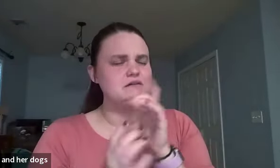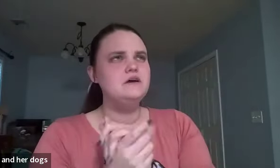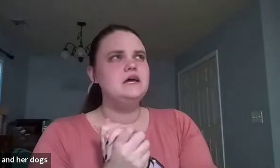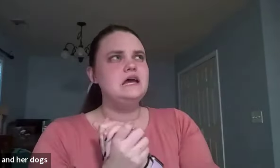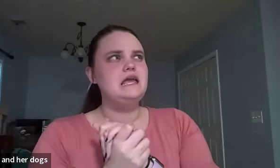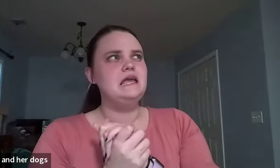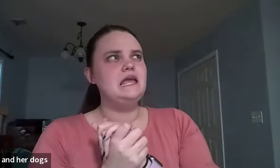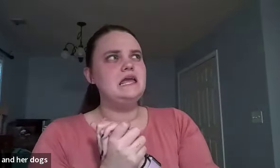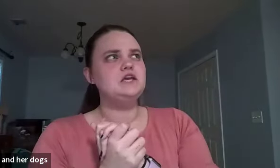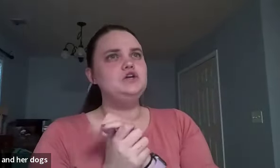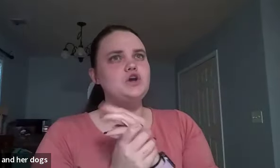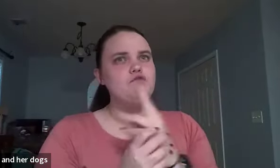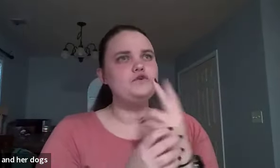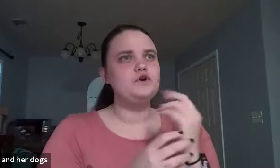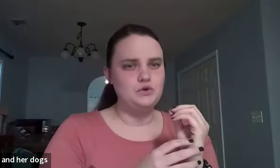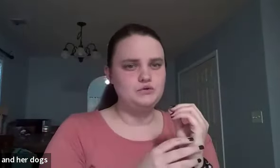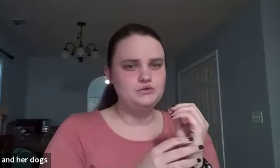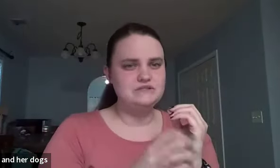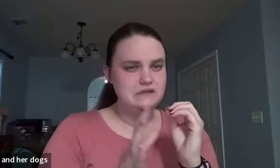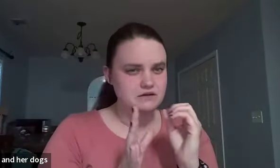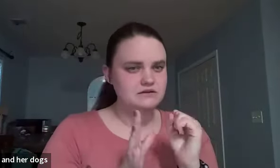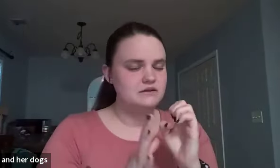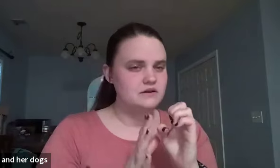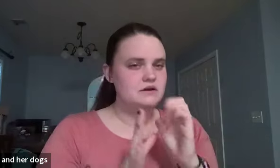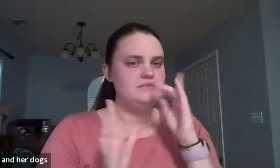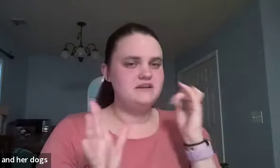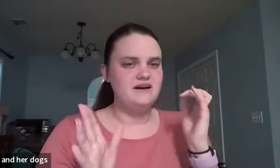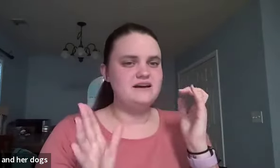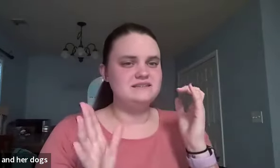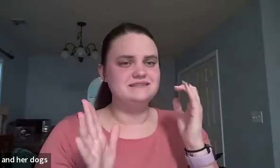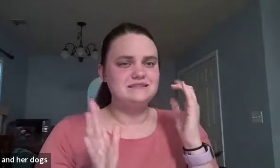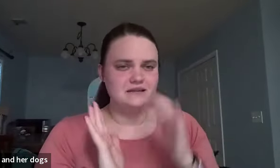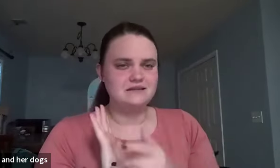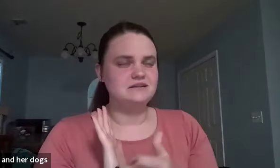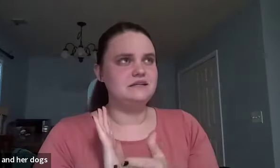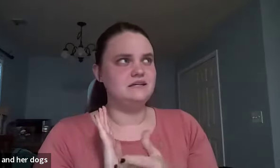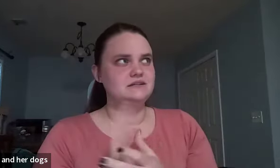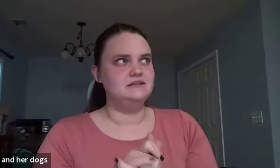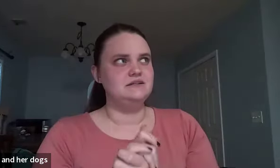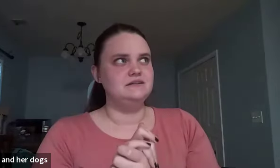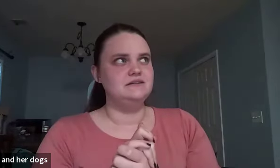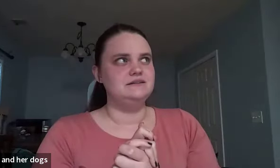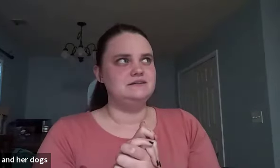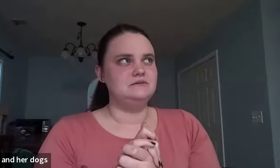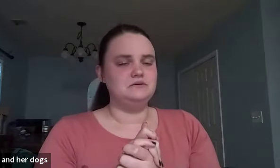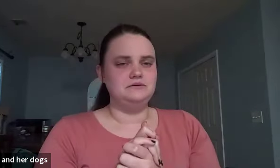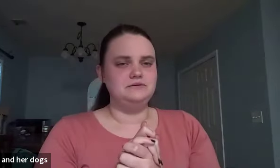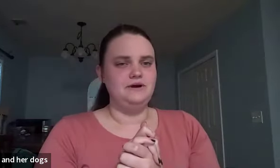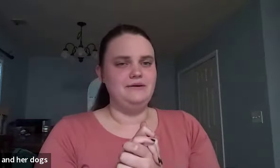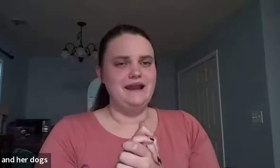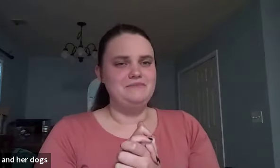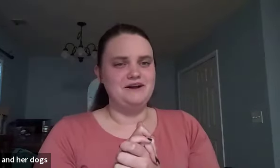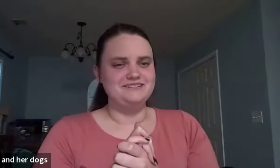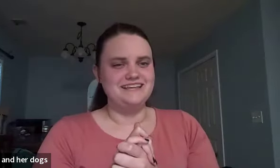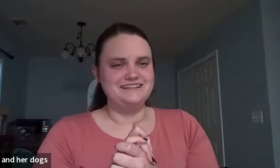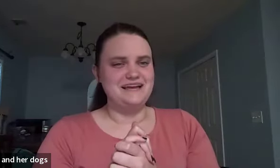of, it can go for whose because technically, oh wait, I'm not gonna say it because